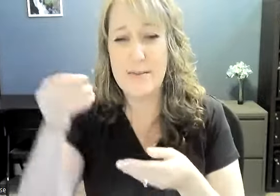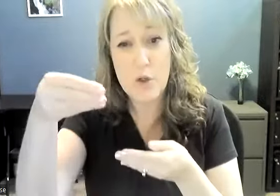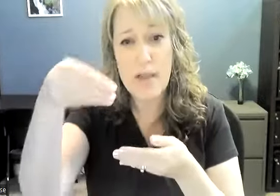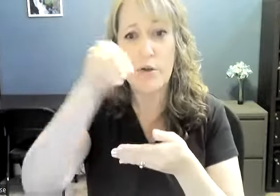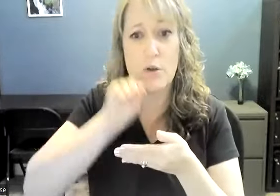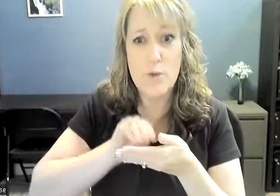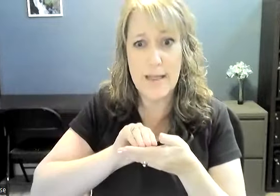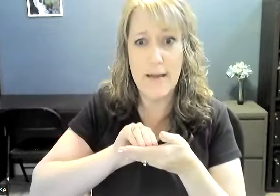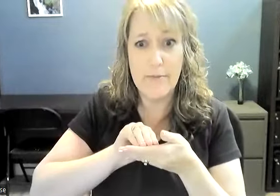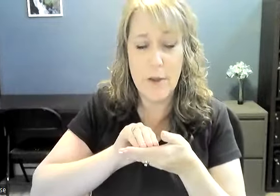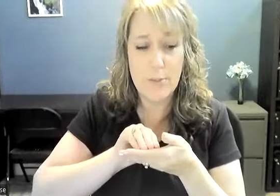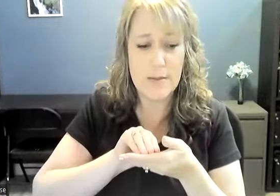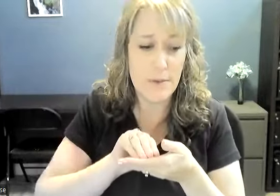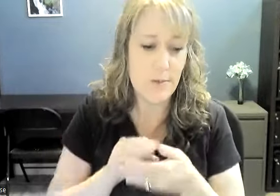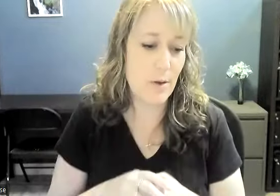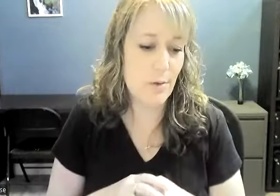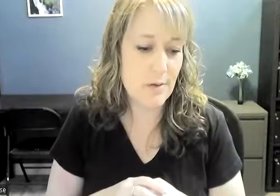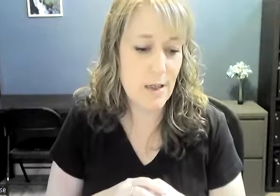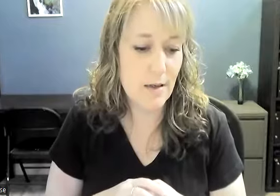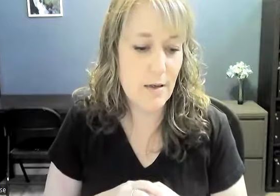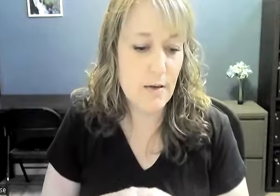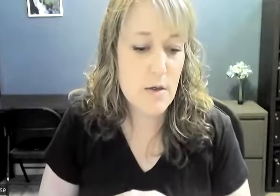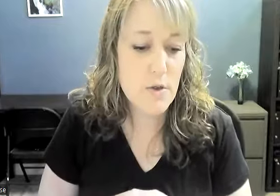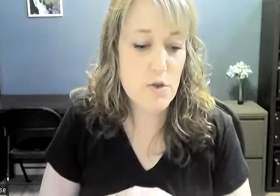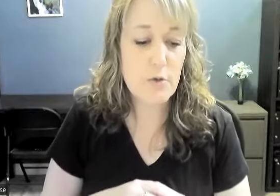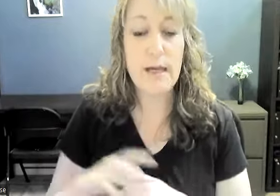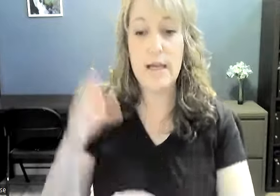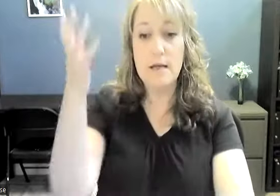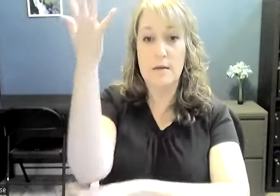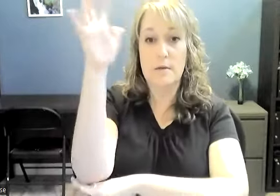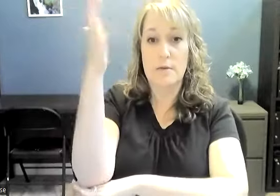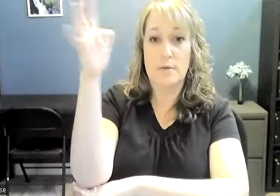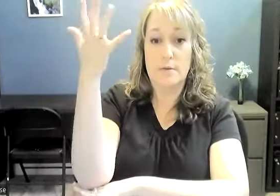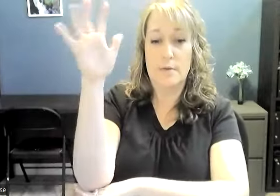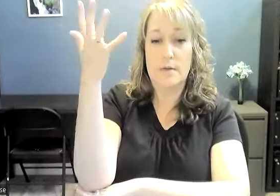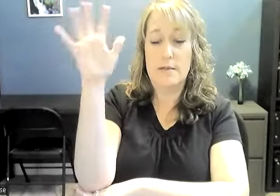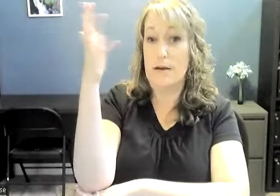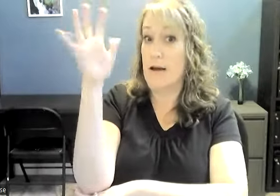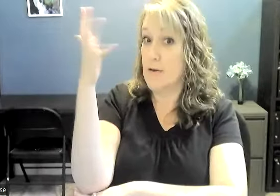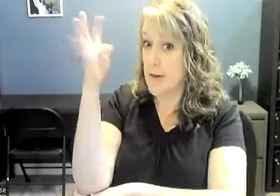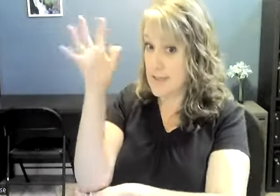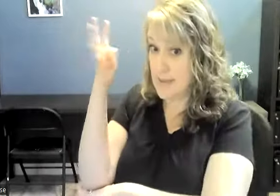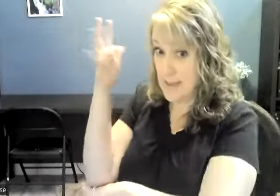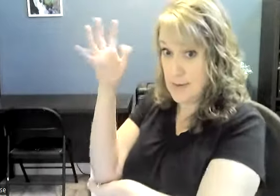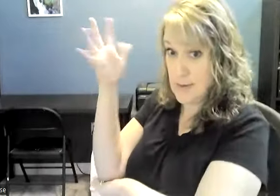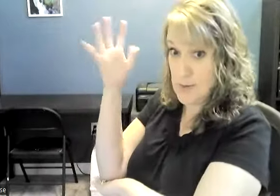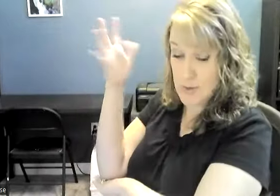you're closing an envelope or something, it would go this way. Tree, that's an iconic sign,